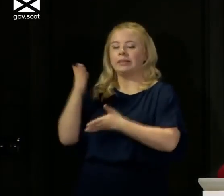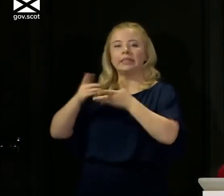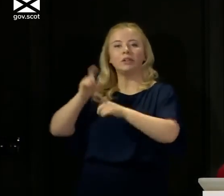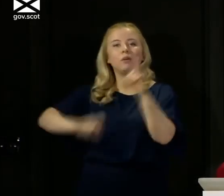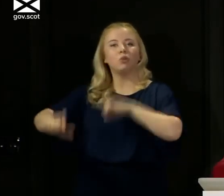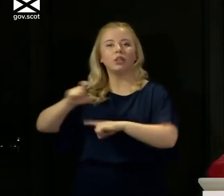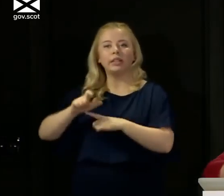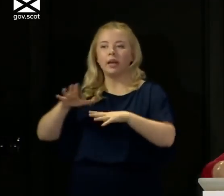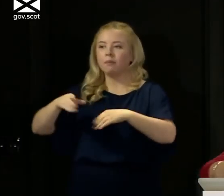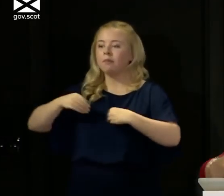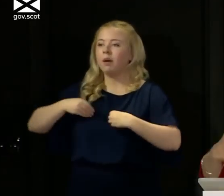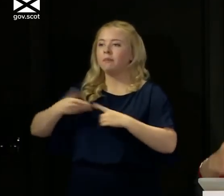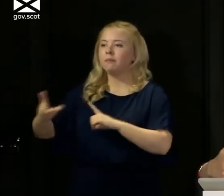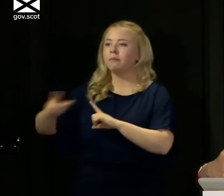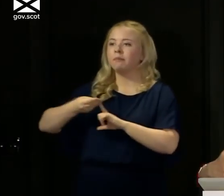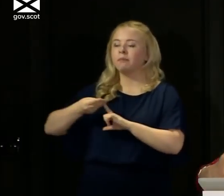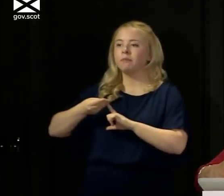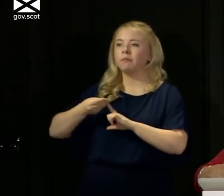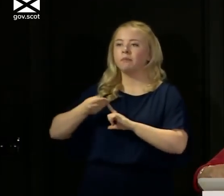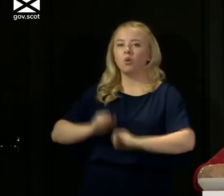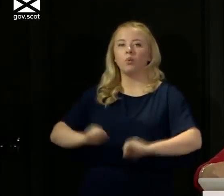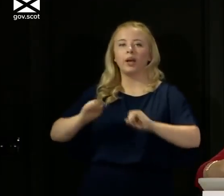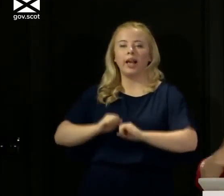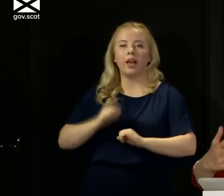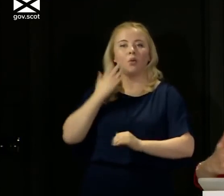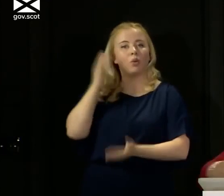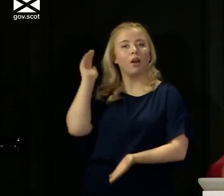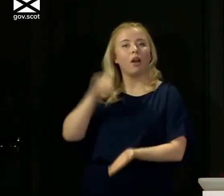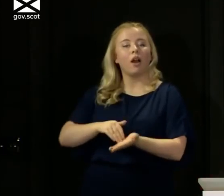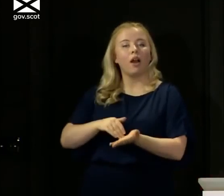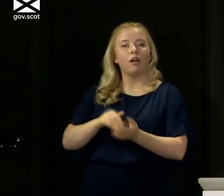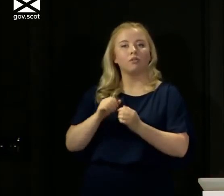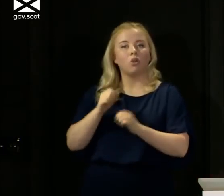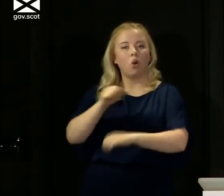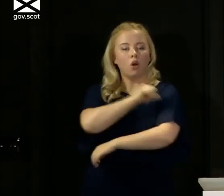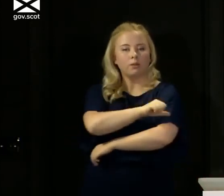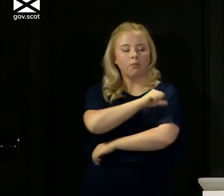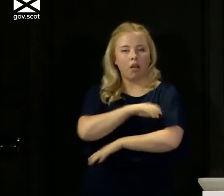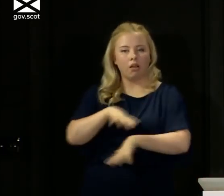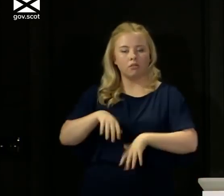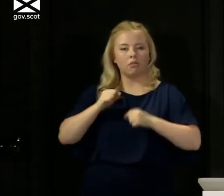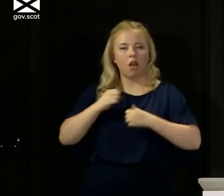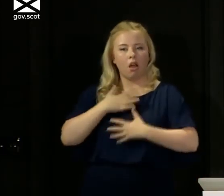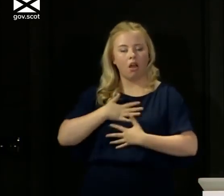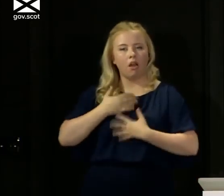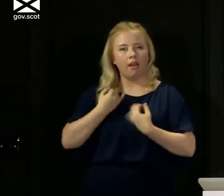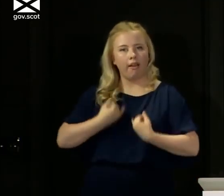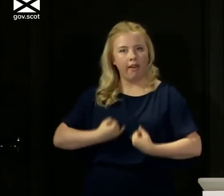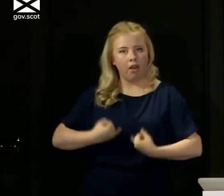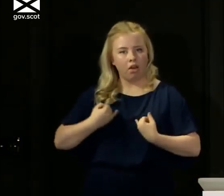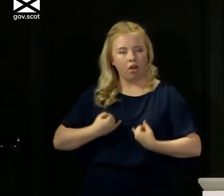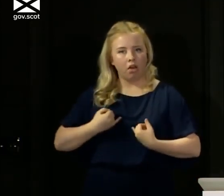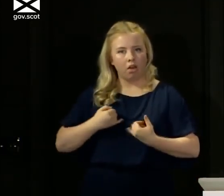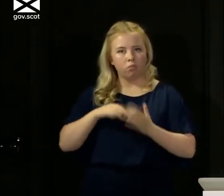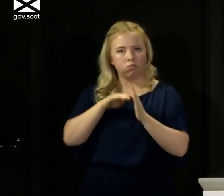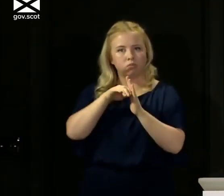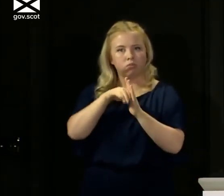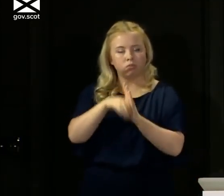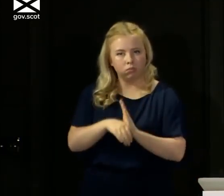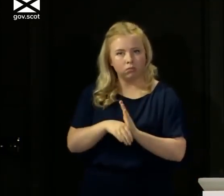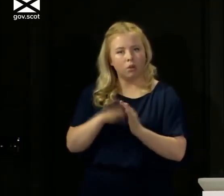been incubating it, and it wasn't until they were in hospital that they were diagnosed. So it is really important that we understand